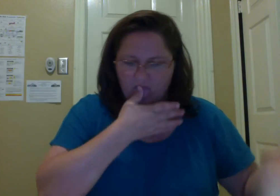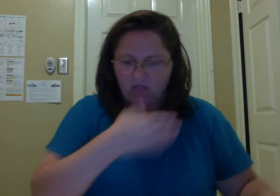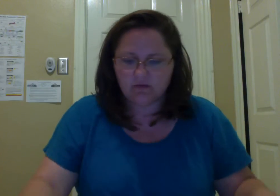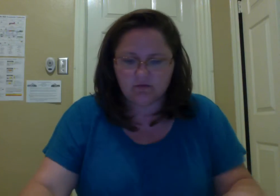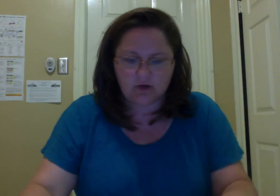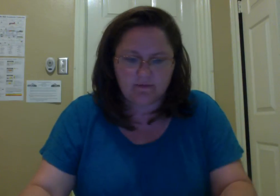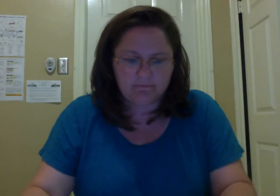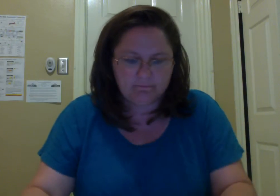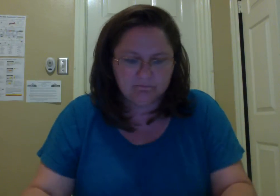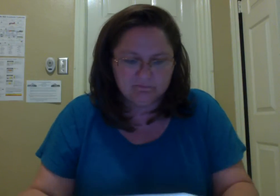Sorry.